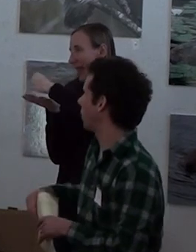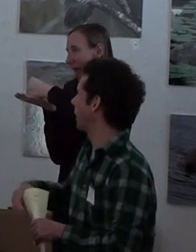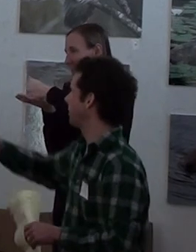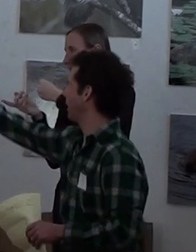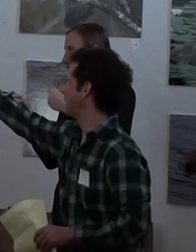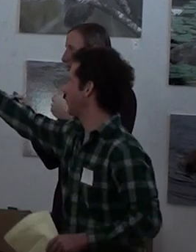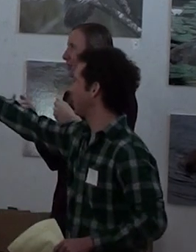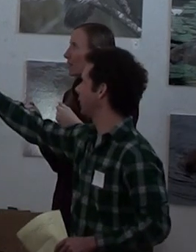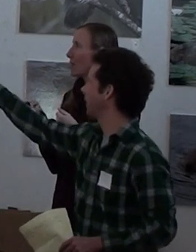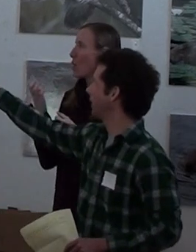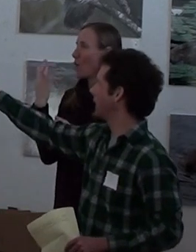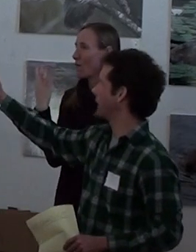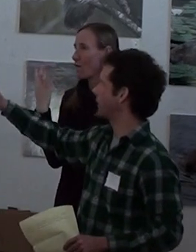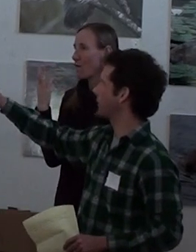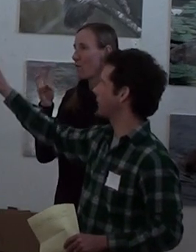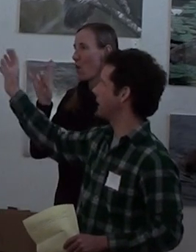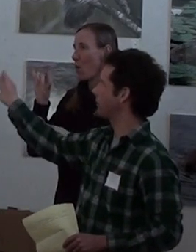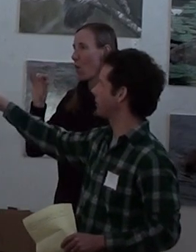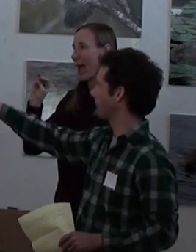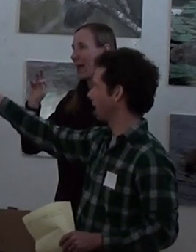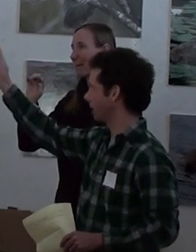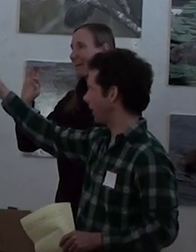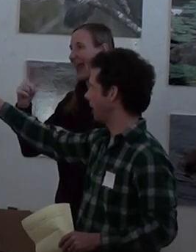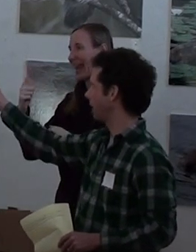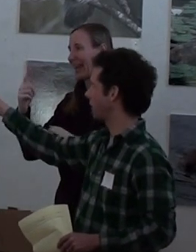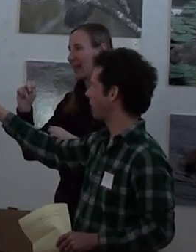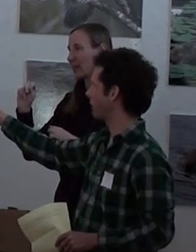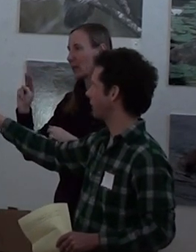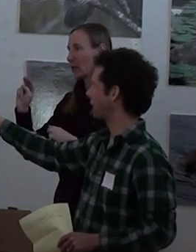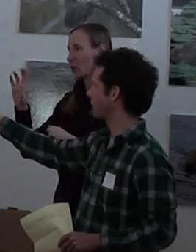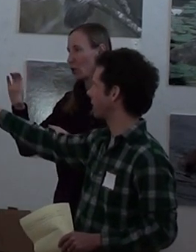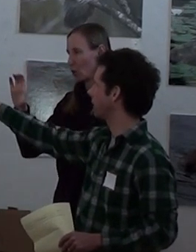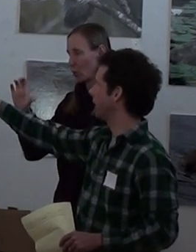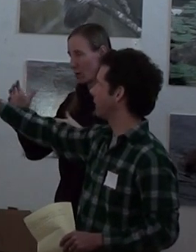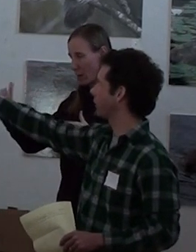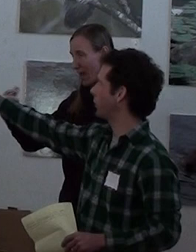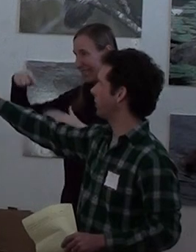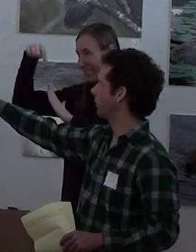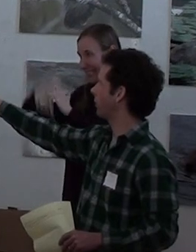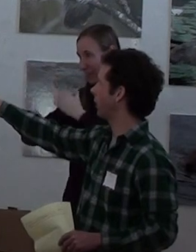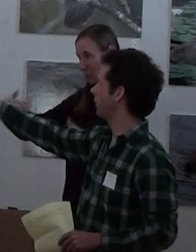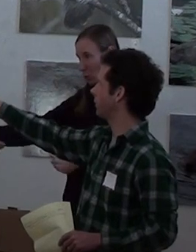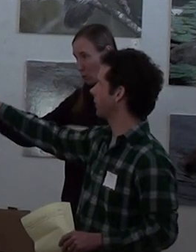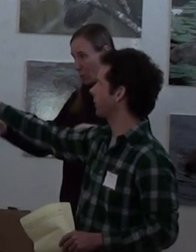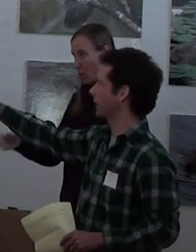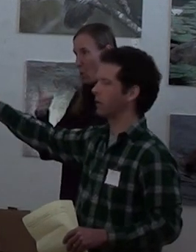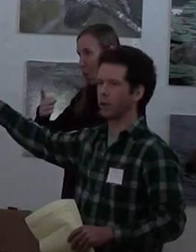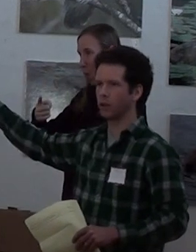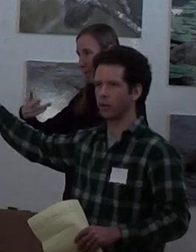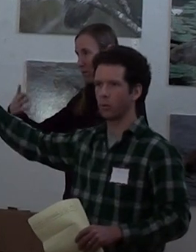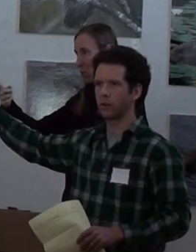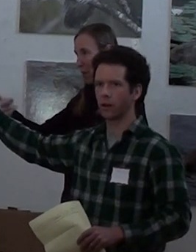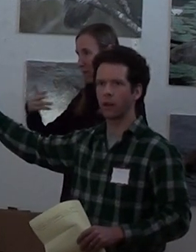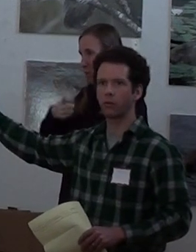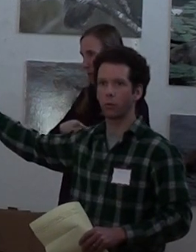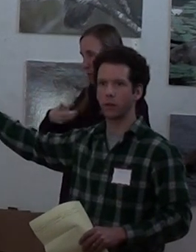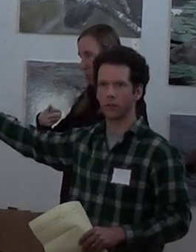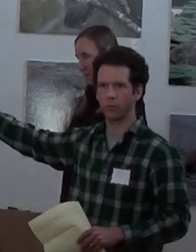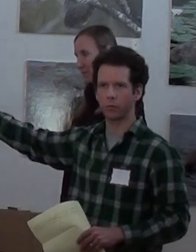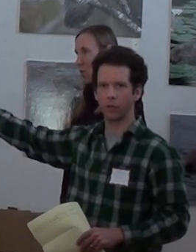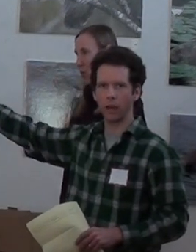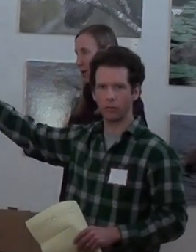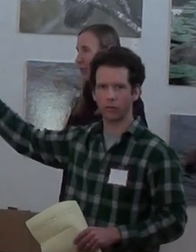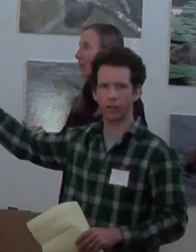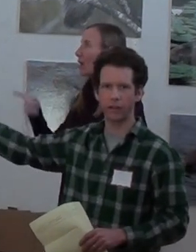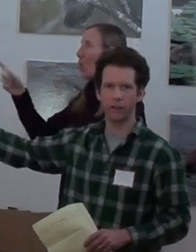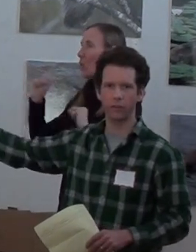picture of a four-way mating nuke, and it's just a deep super, again, divided into quarter sections. This is what one of them looks like going into the winter. I love to winter